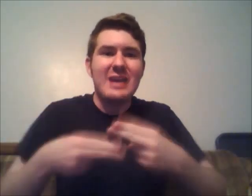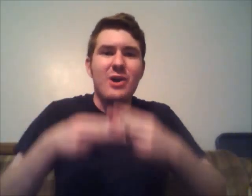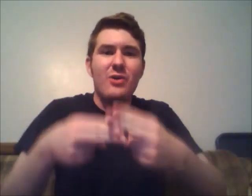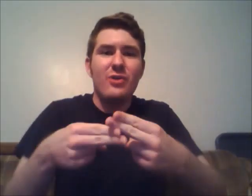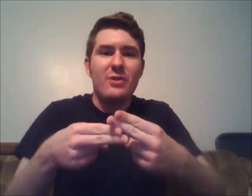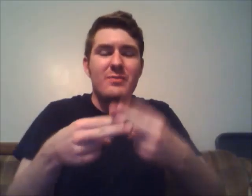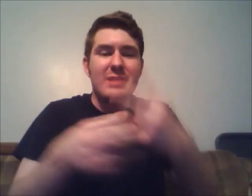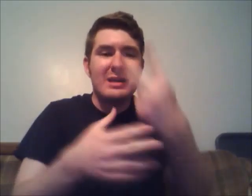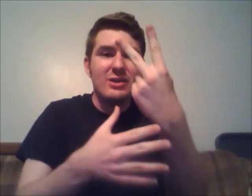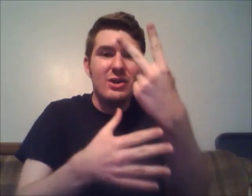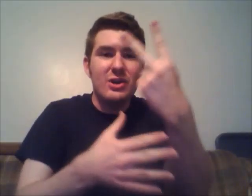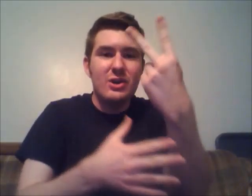call them